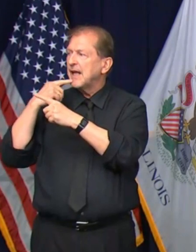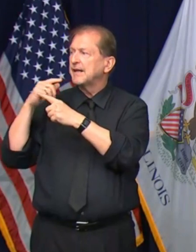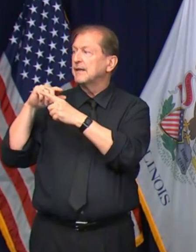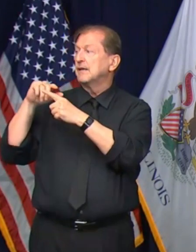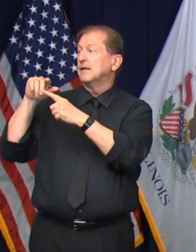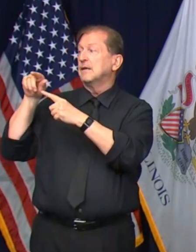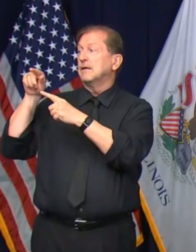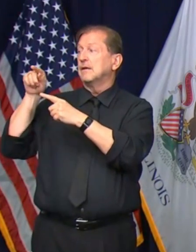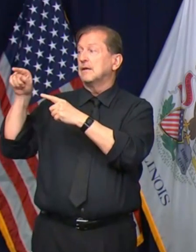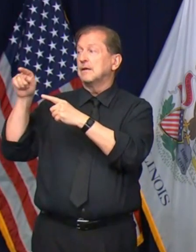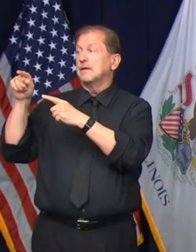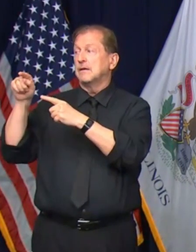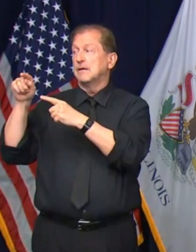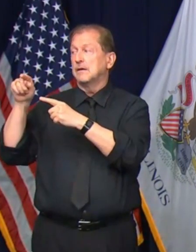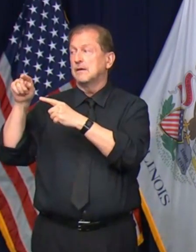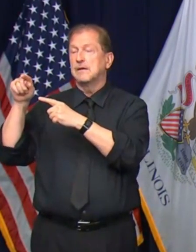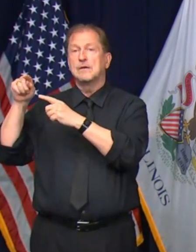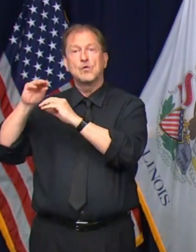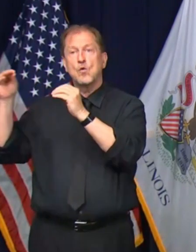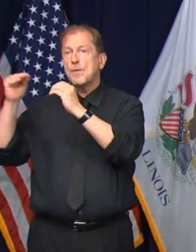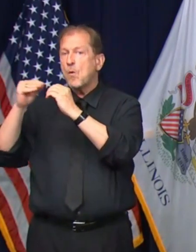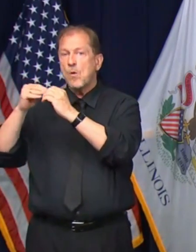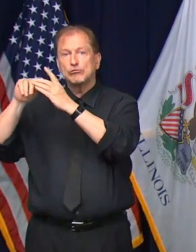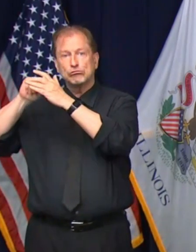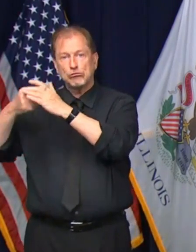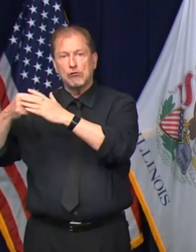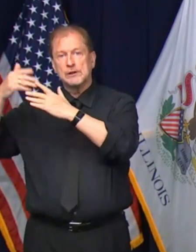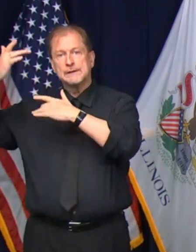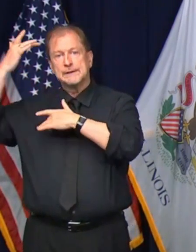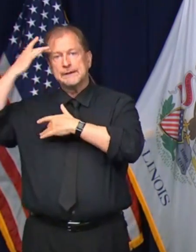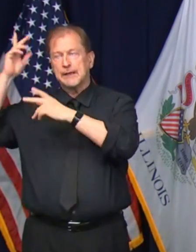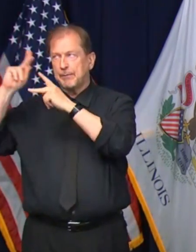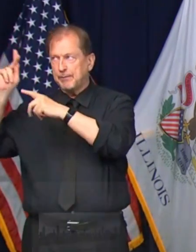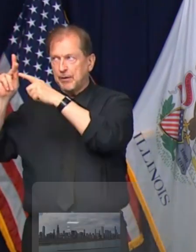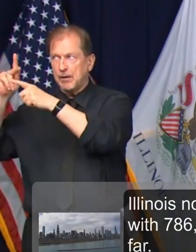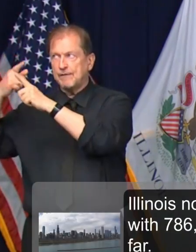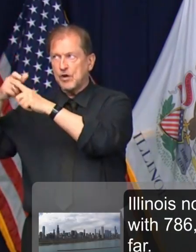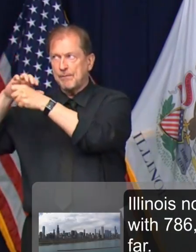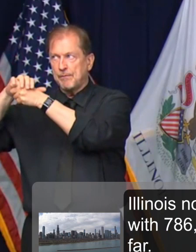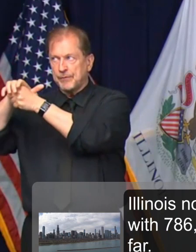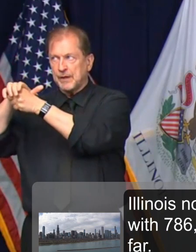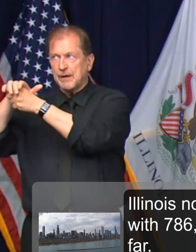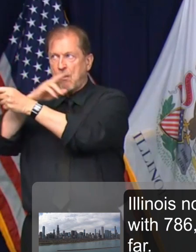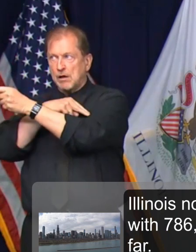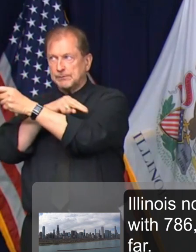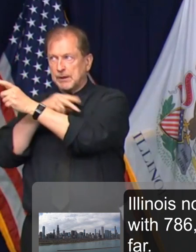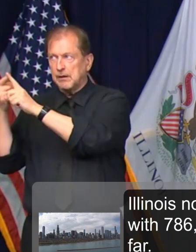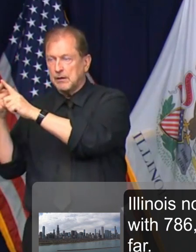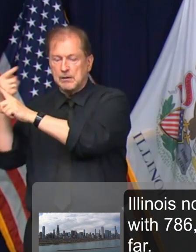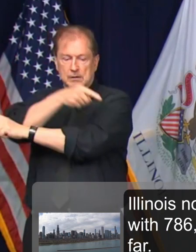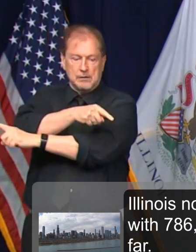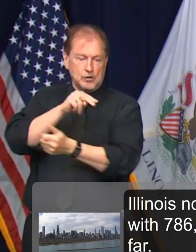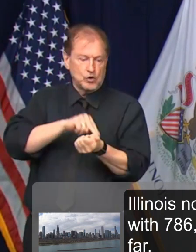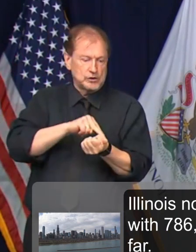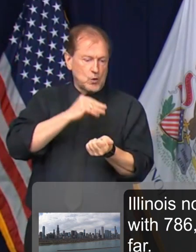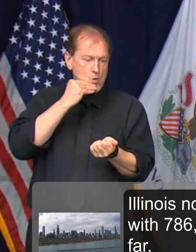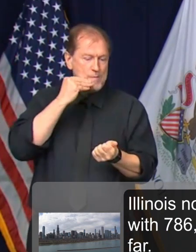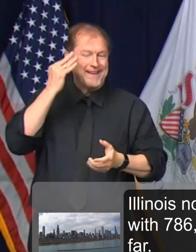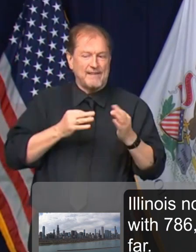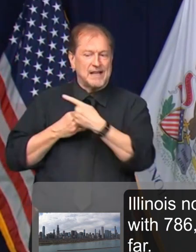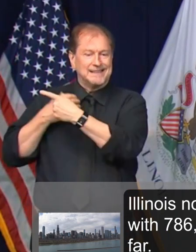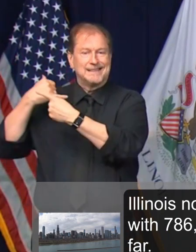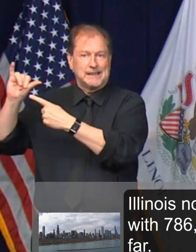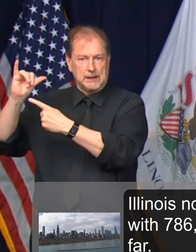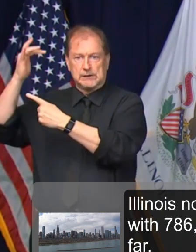COVID-19 patients who are still positive to be discharged from hospitals to nursing homes. What is the current policy in Illinois, and is there any plan to change it?